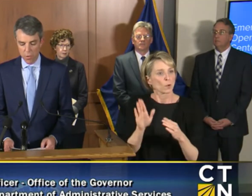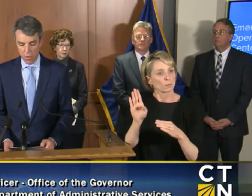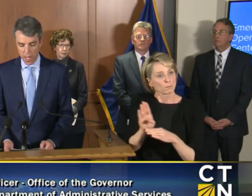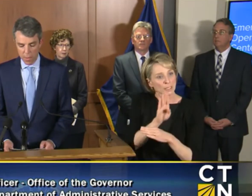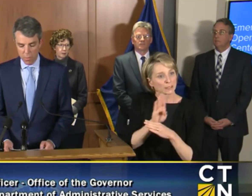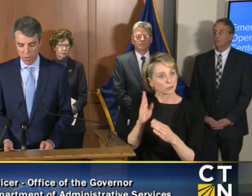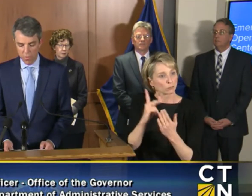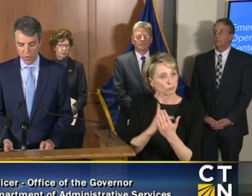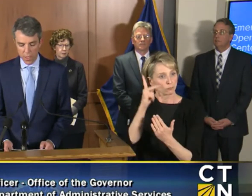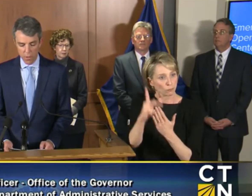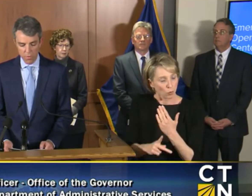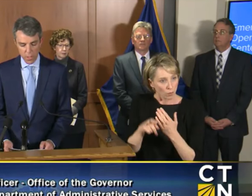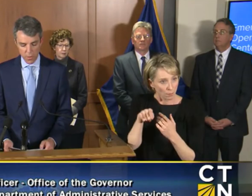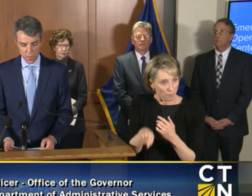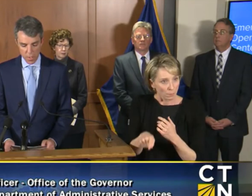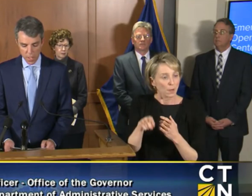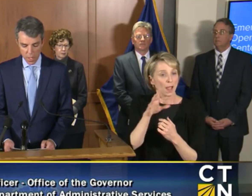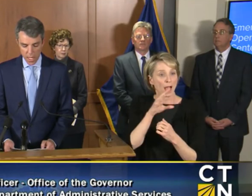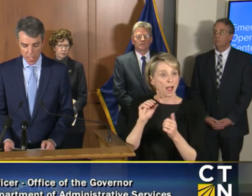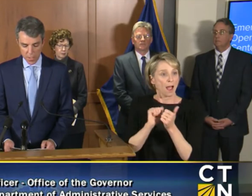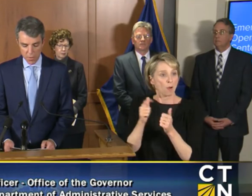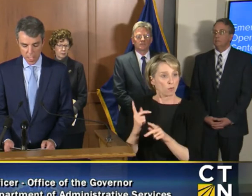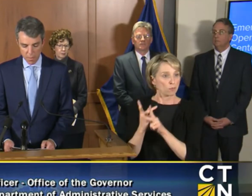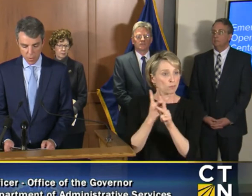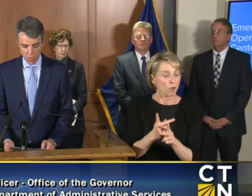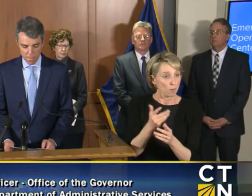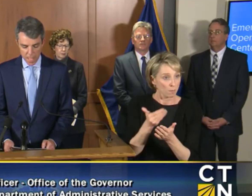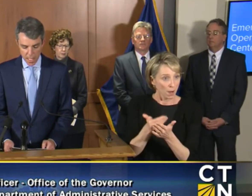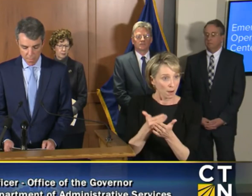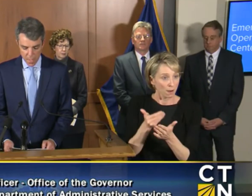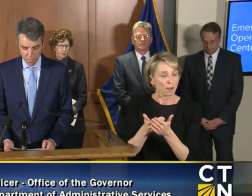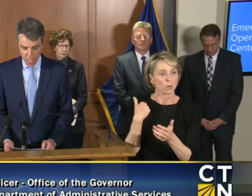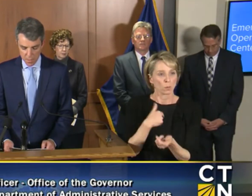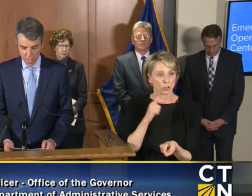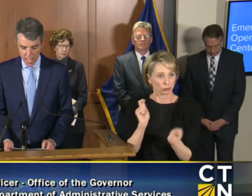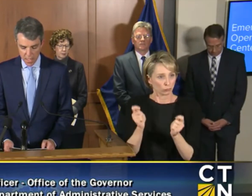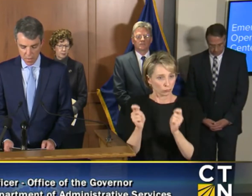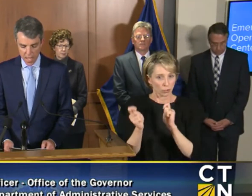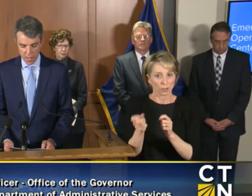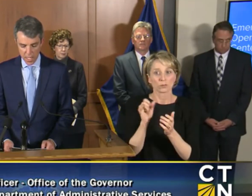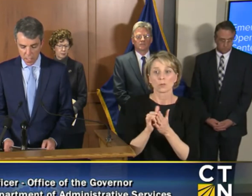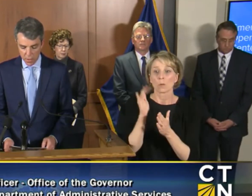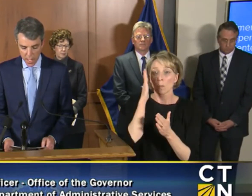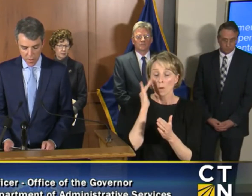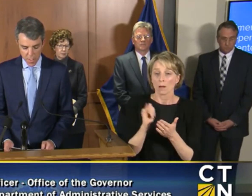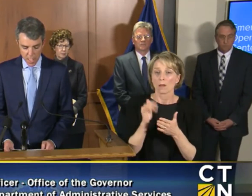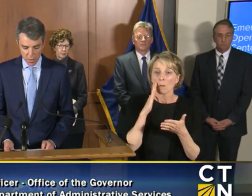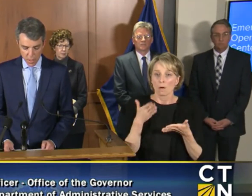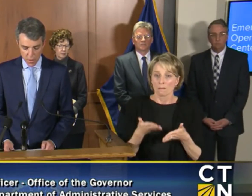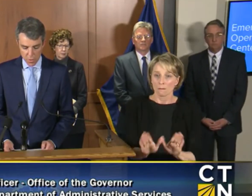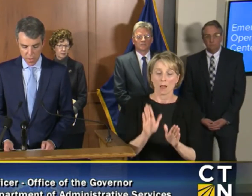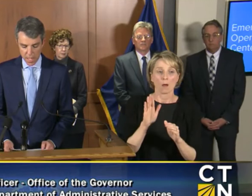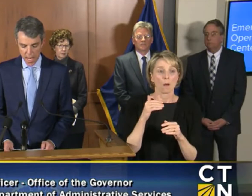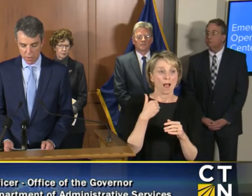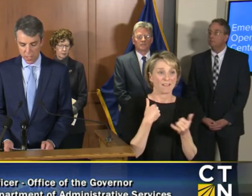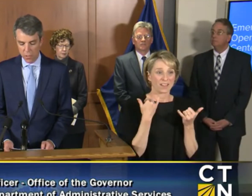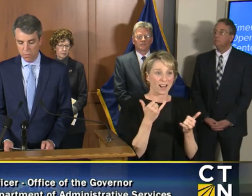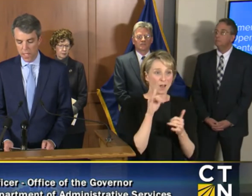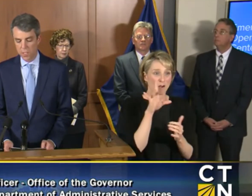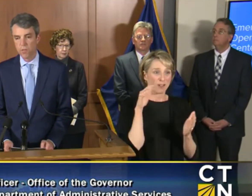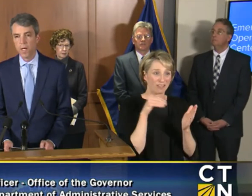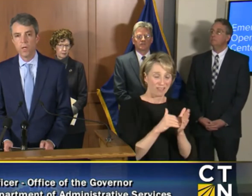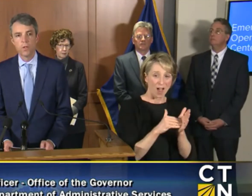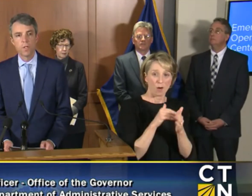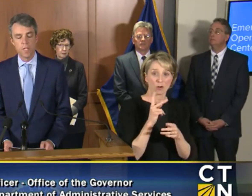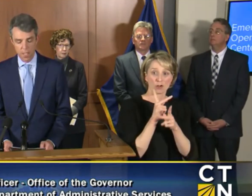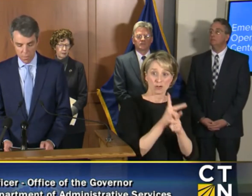Express program and portfolio of loans to enable the approximately 800 outstanding loans with an aggregate loan